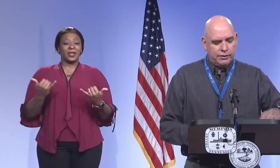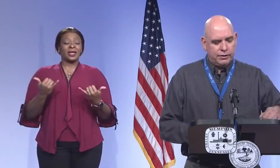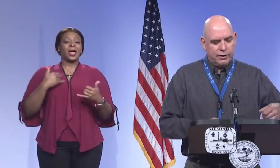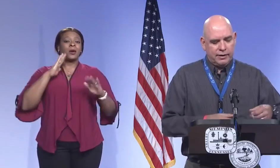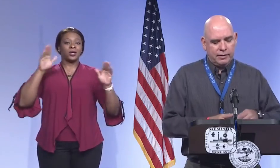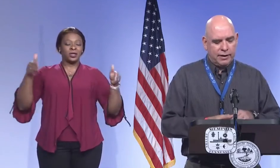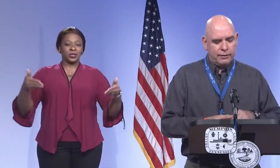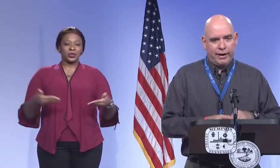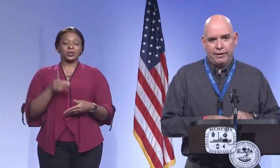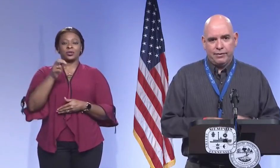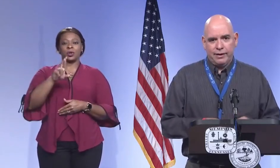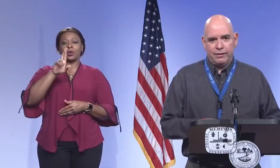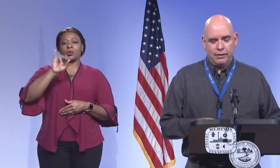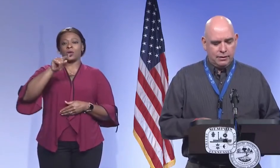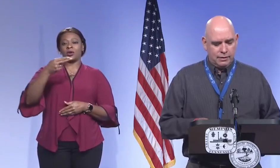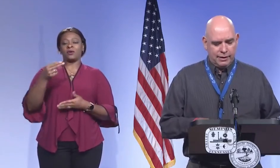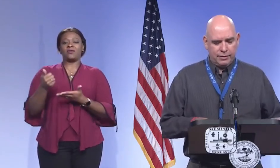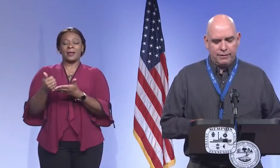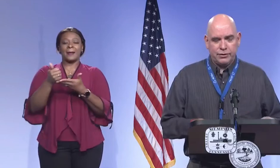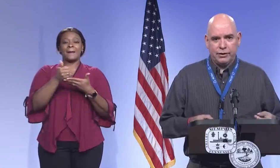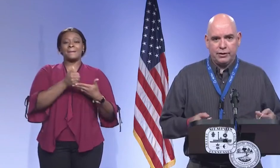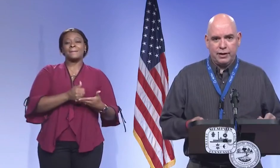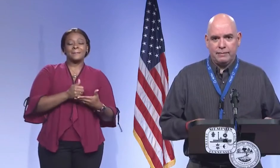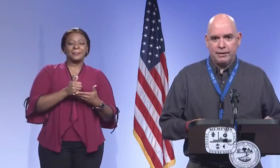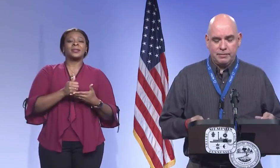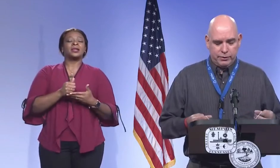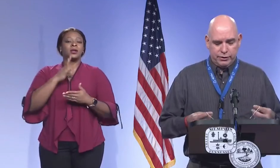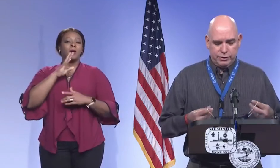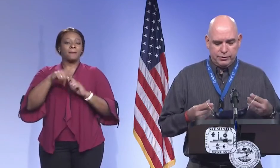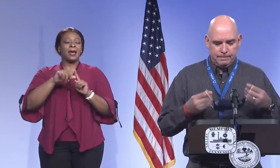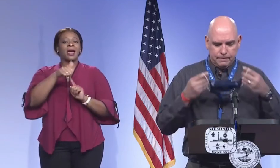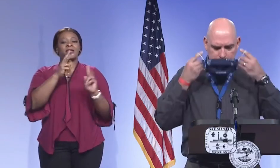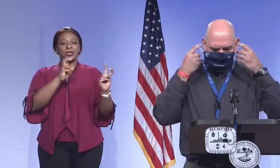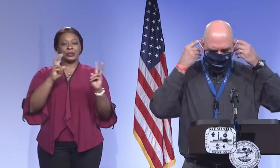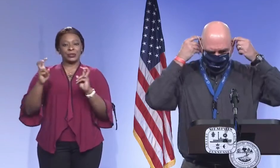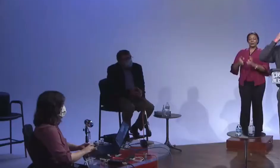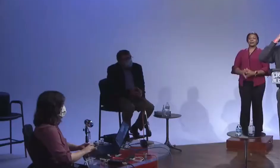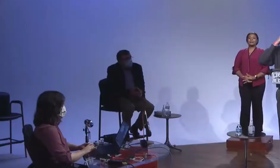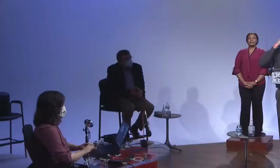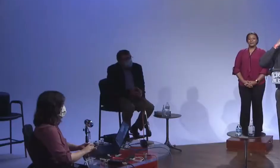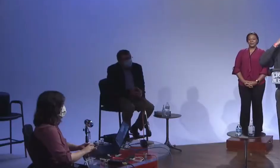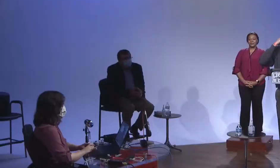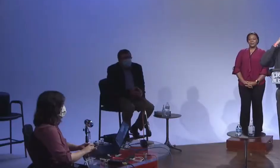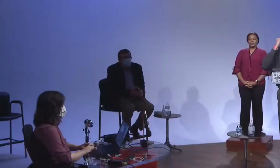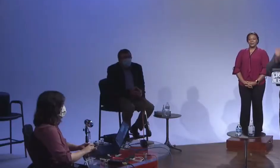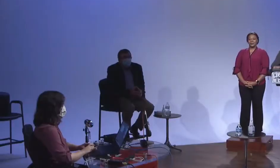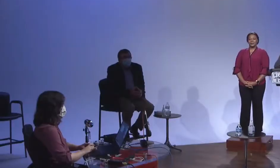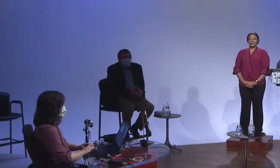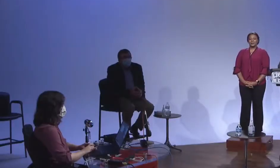introduce Dr. Randolph, the health officer, to talk about some other issues.